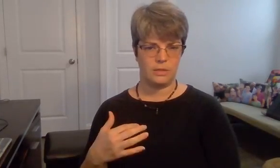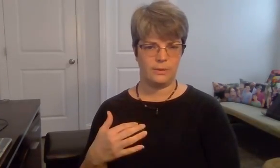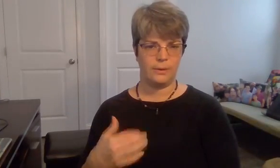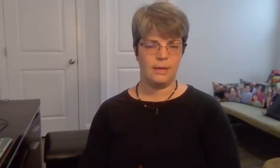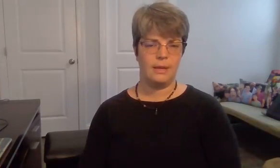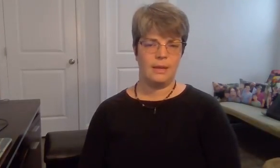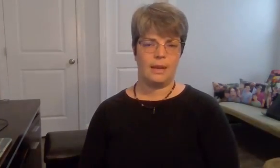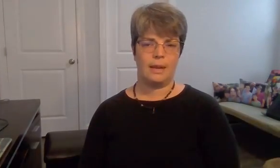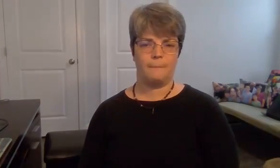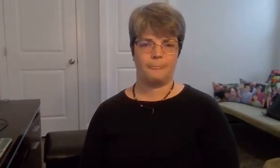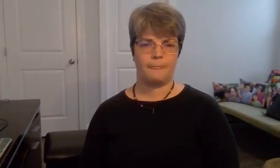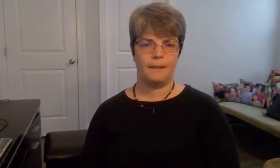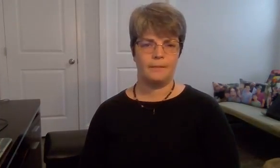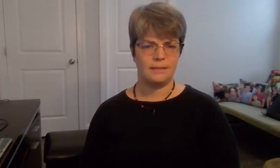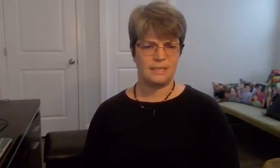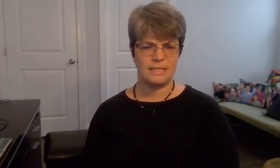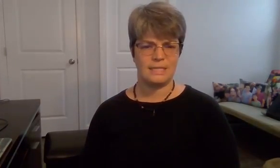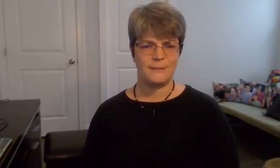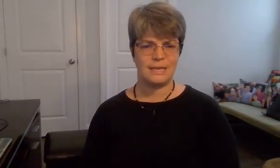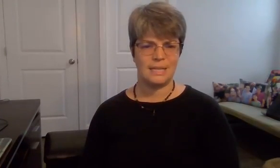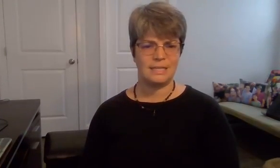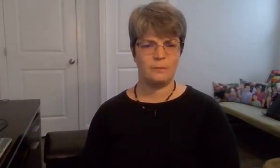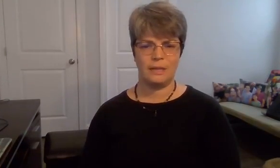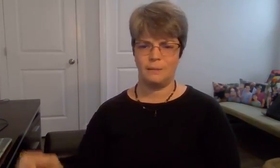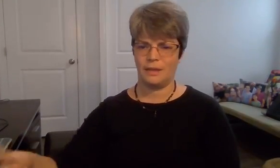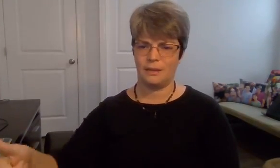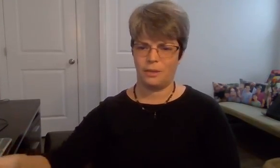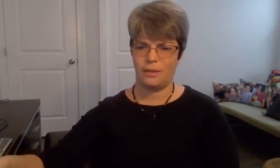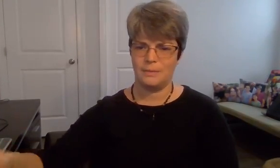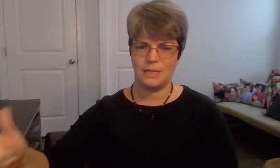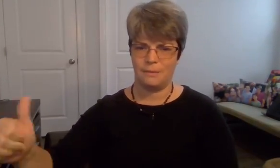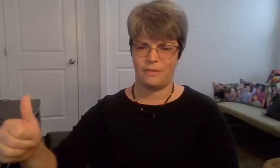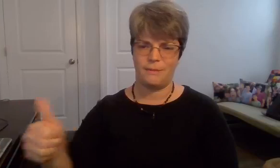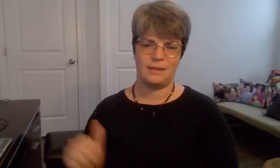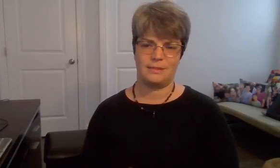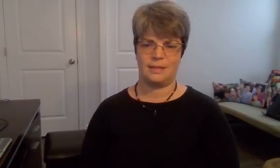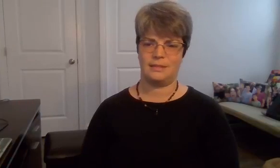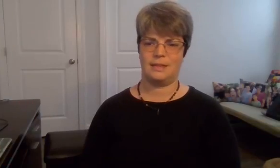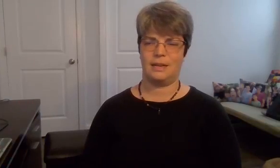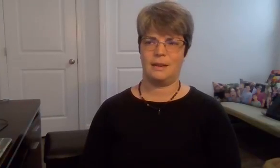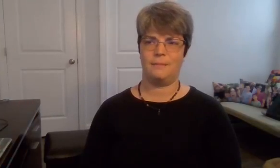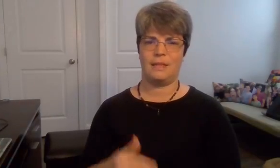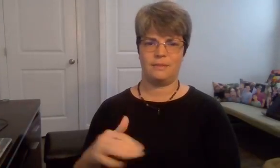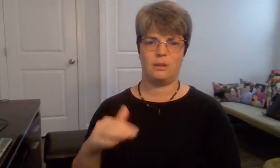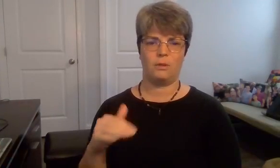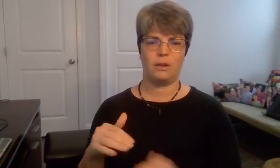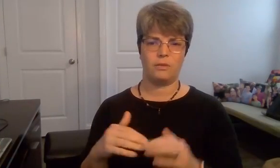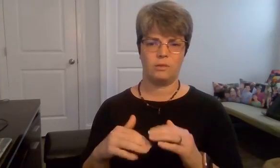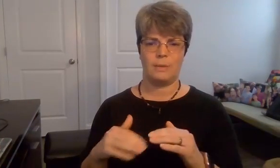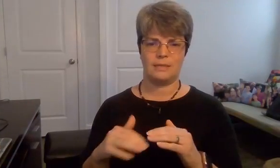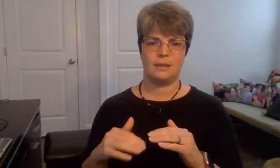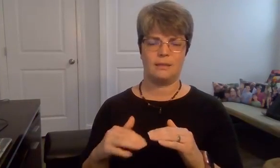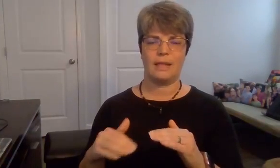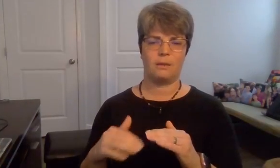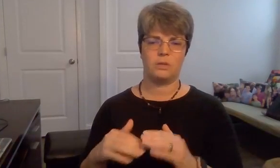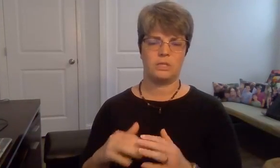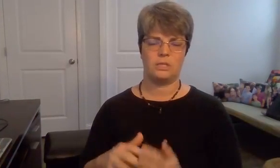to. Does that make sense? Everybody give me like a little thumbs up if that makes sense, that they're learning those basic language